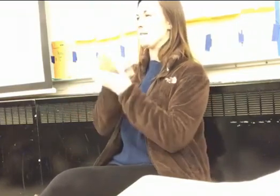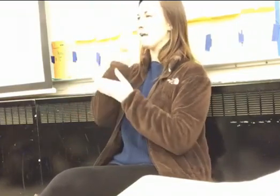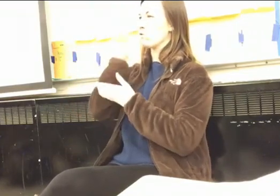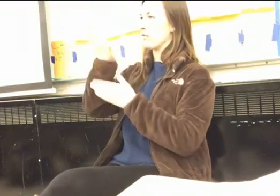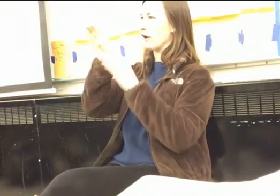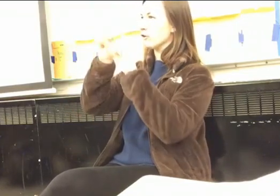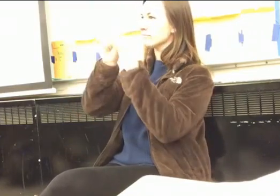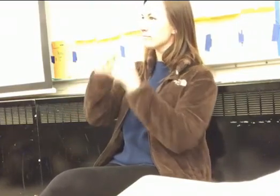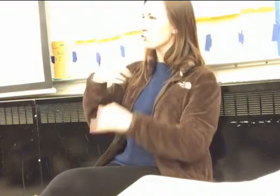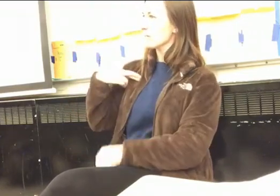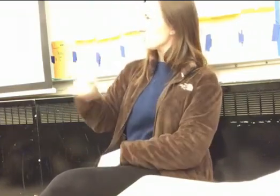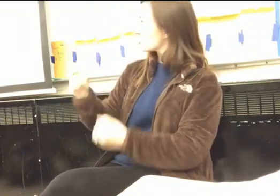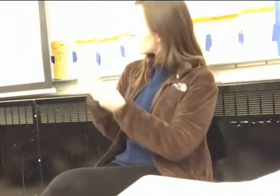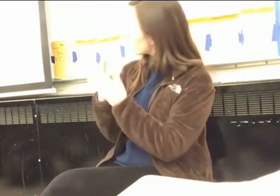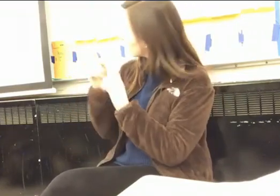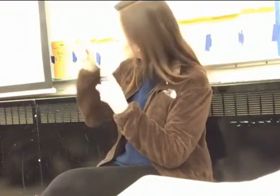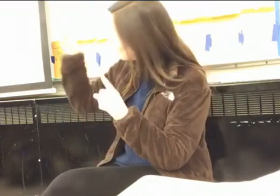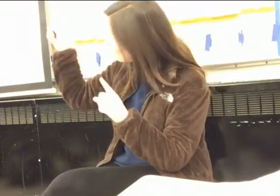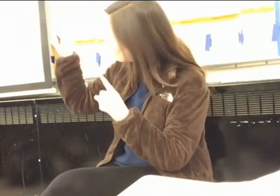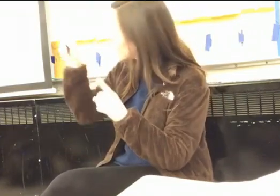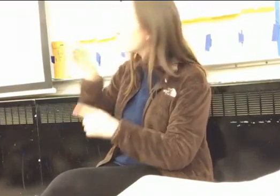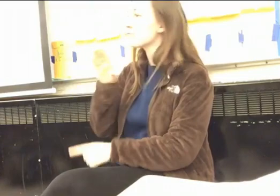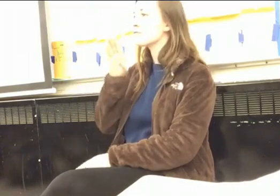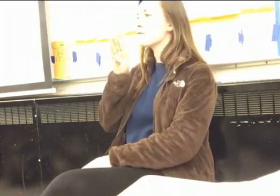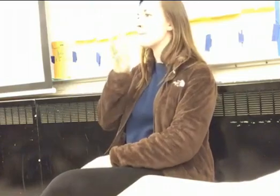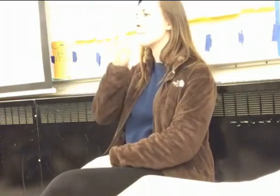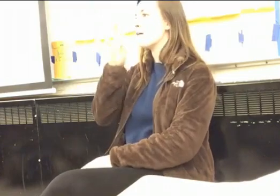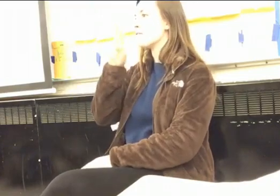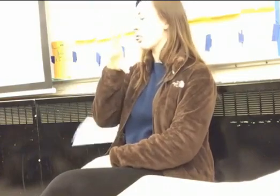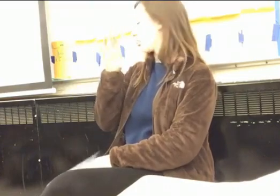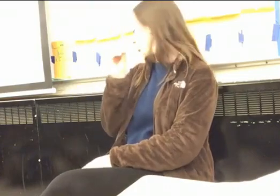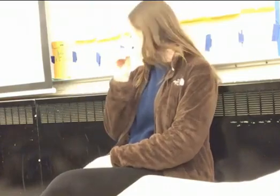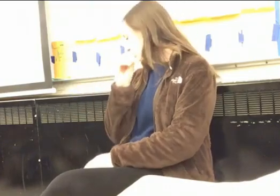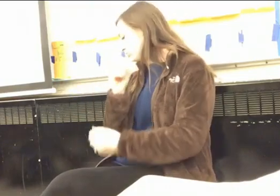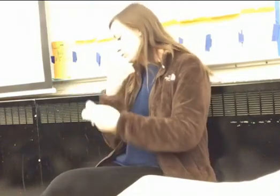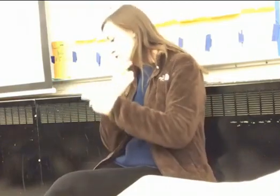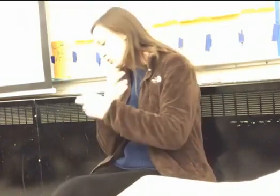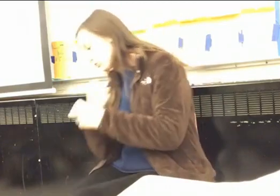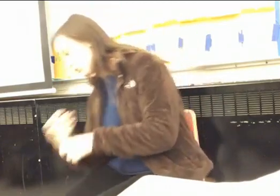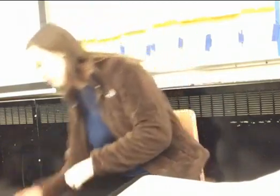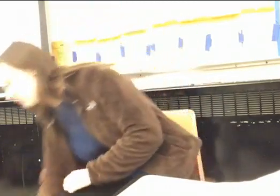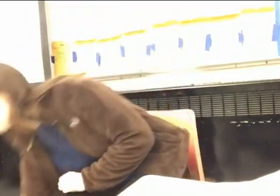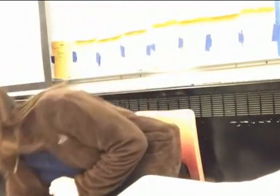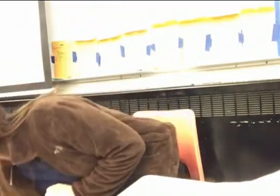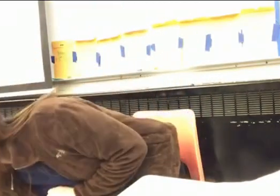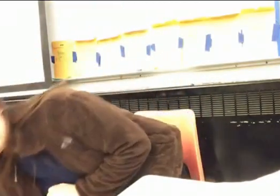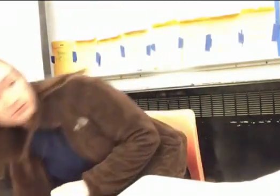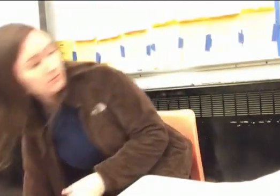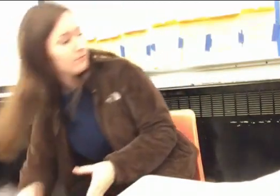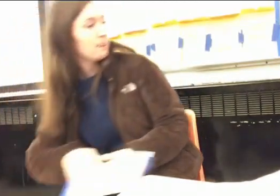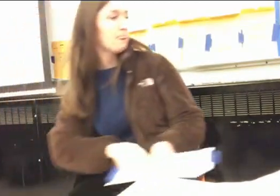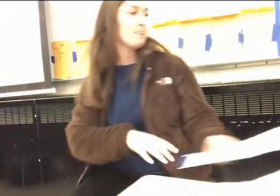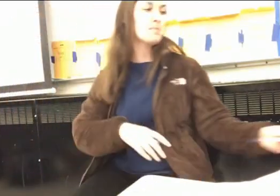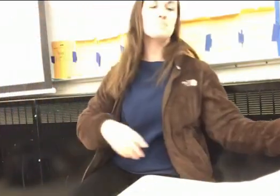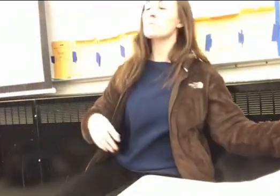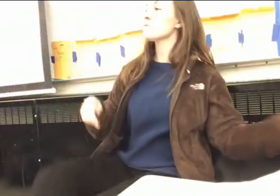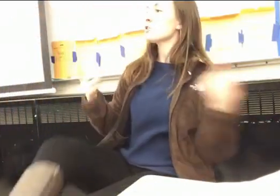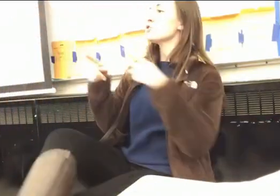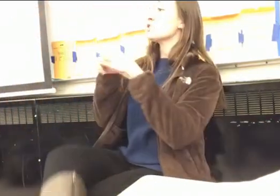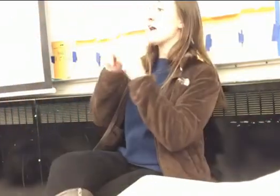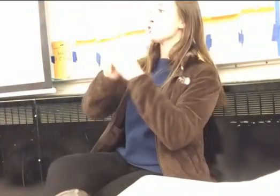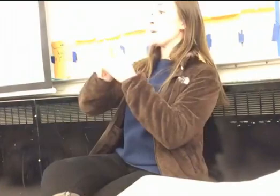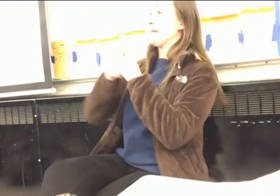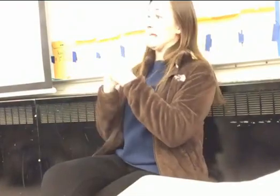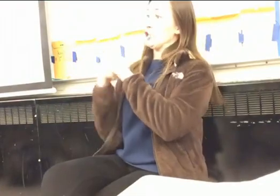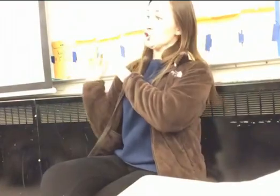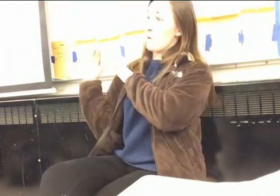this? Buffalo skull or bison skull. Yeah, exactly. Now, what happens is as we begin to come west,